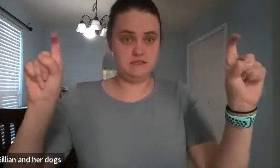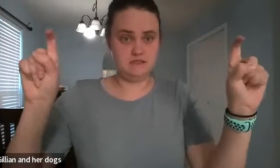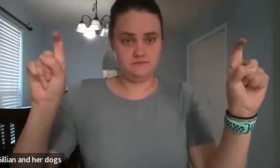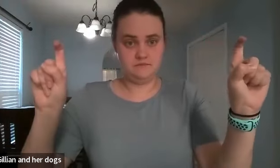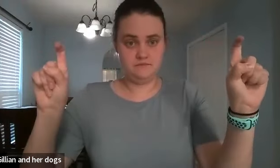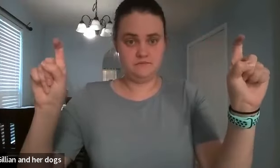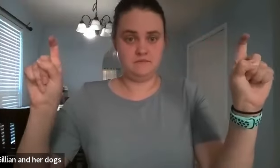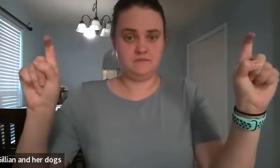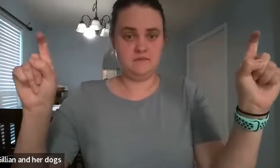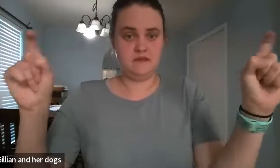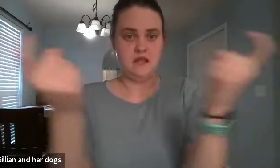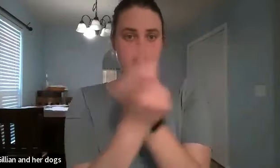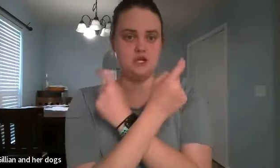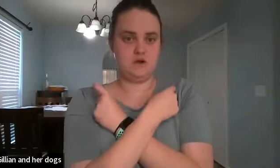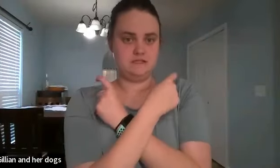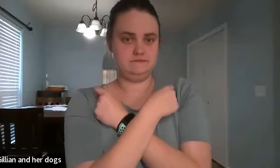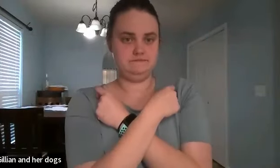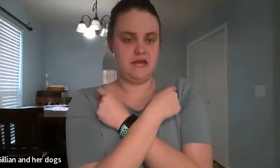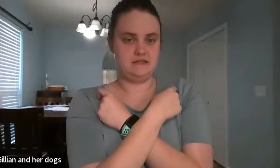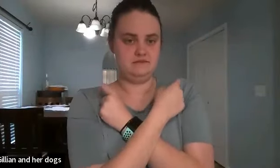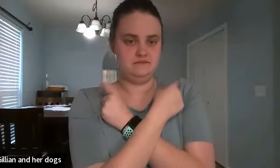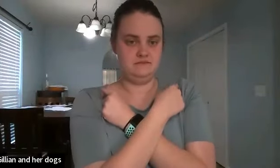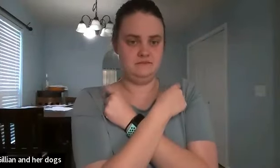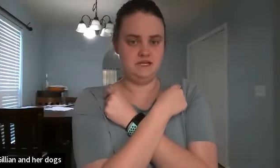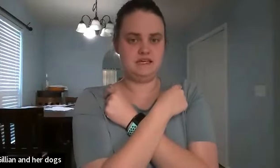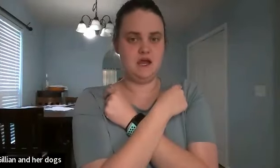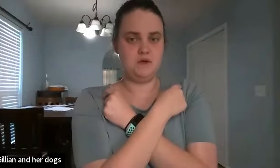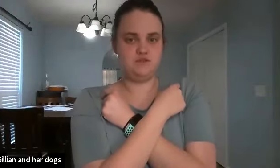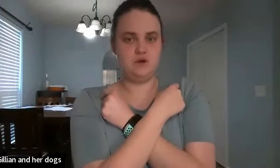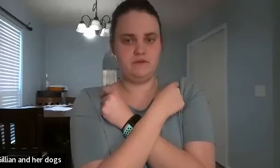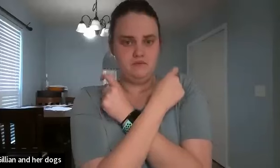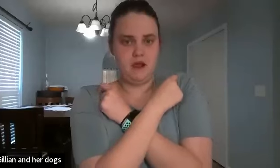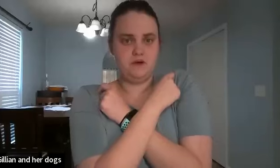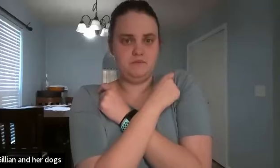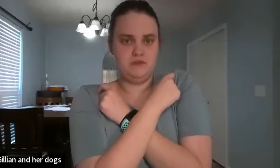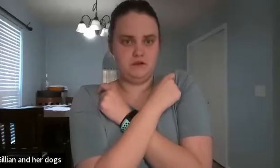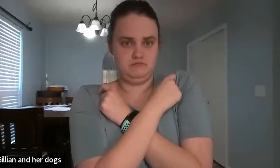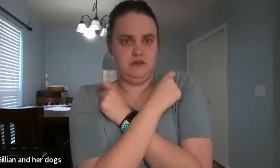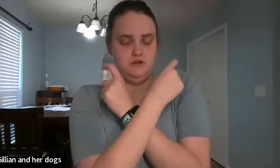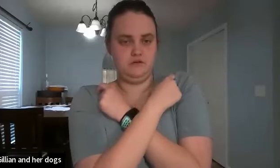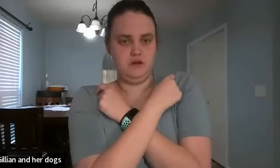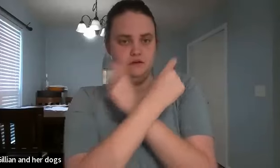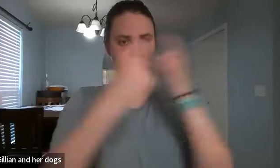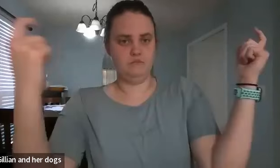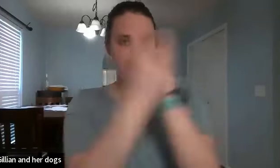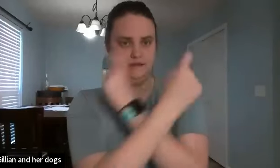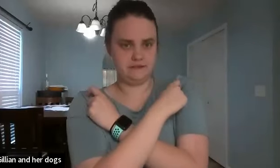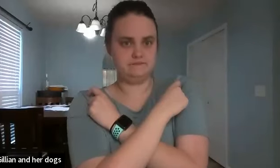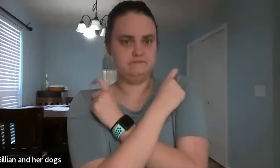X's. And you're going to cross them. Bat. And it's like how it, when they wrap up in their wings.